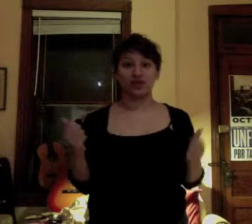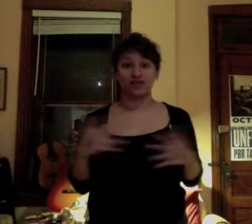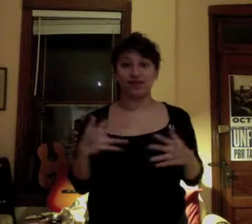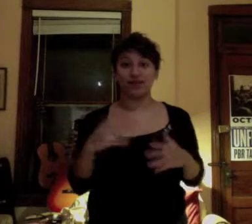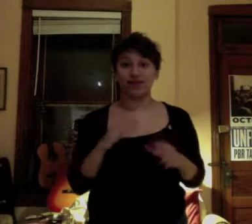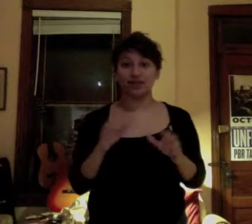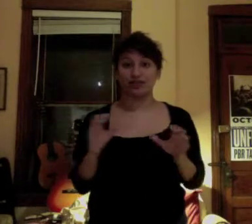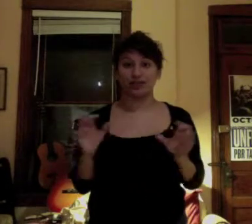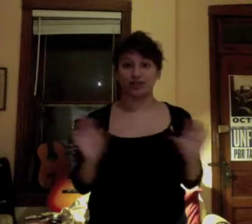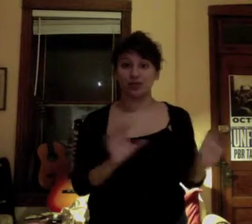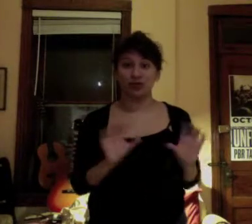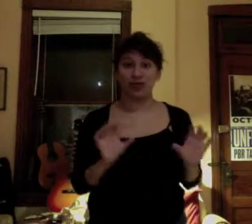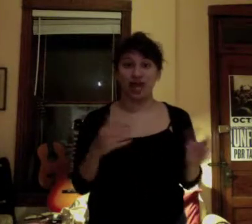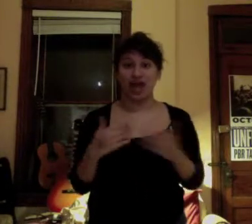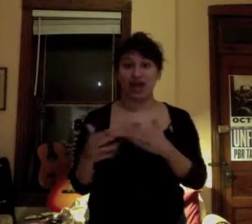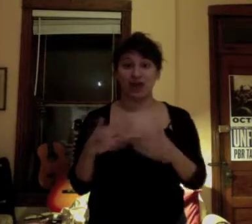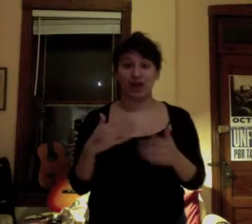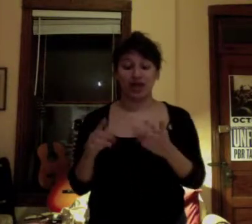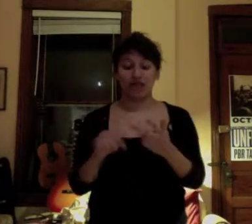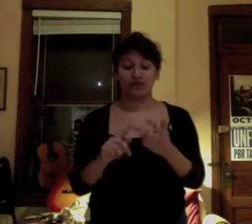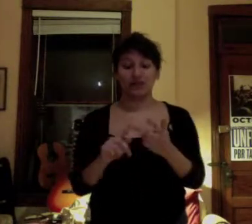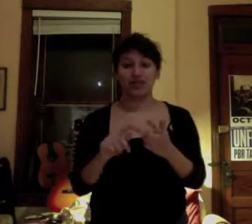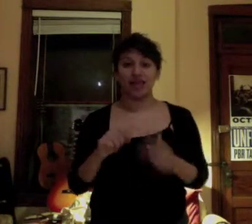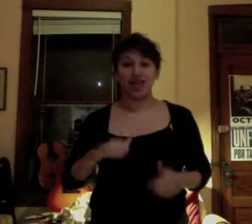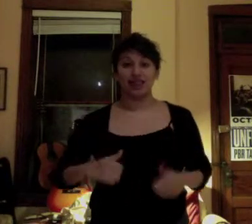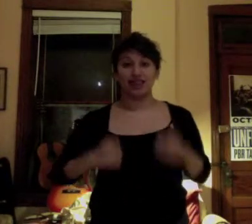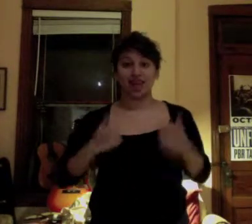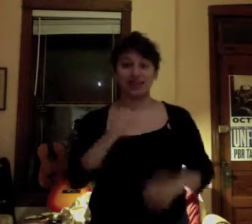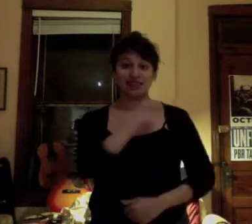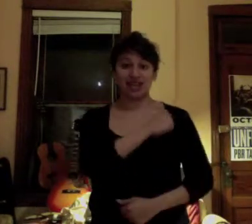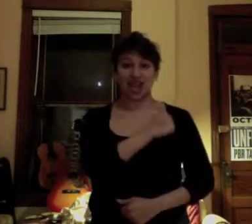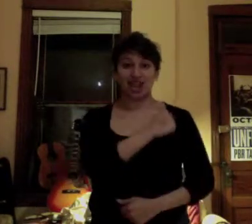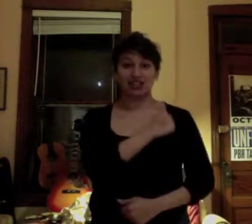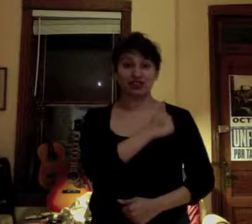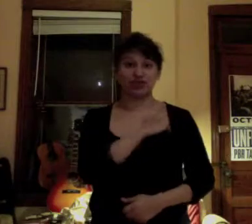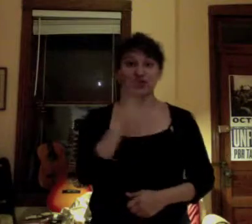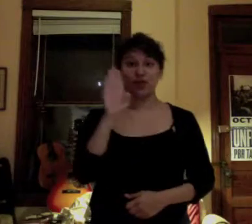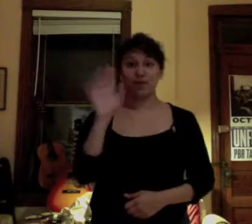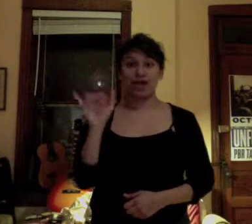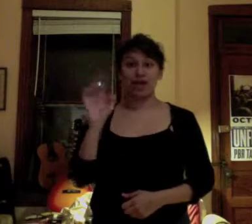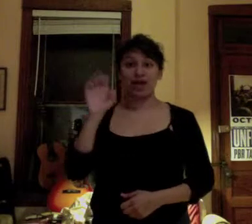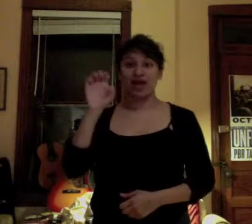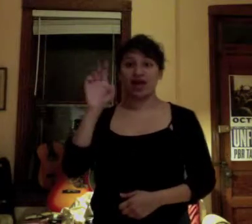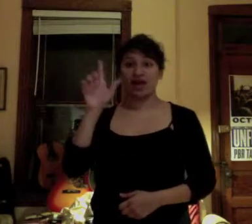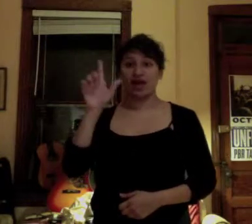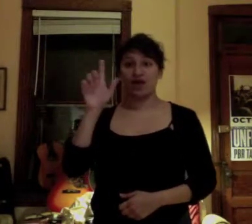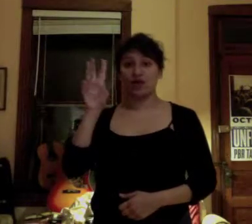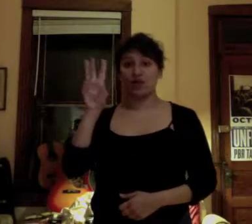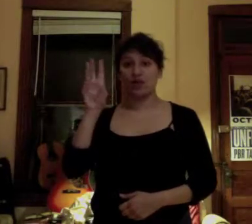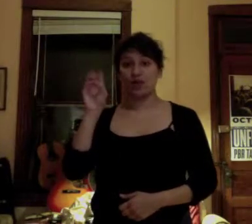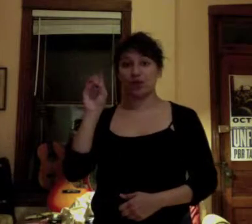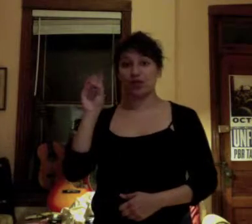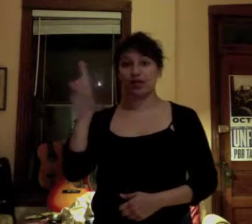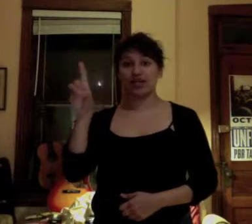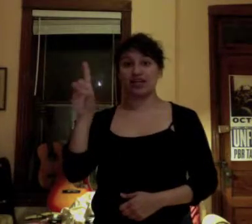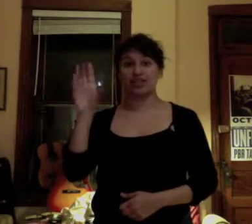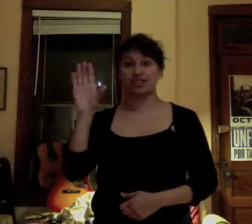by Elwood N. Chapman, and finally, Peace, Love, and Healing by Dr. Bernie